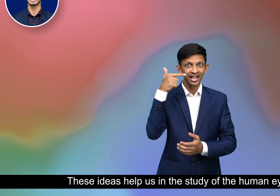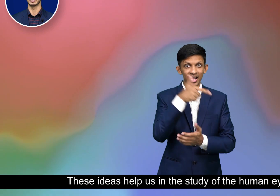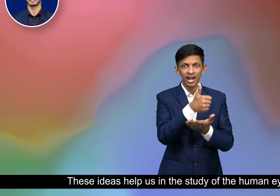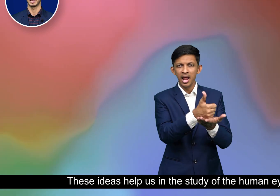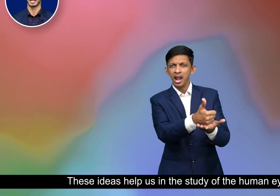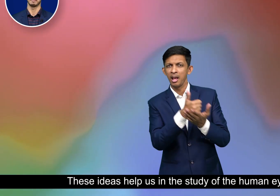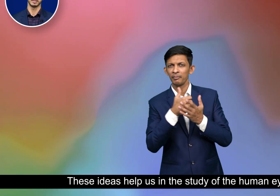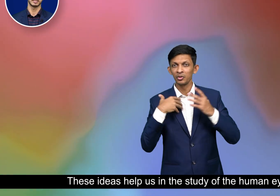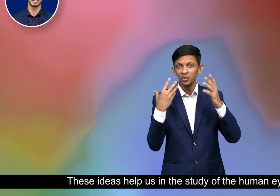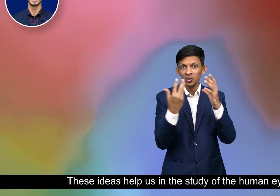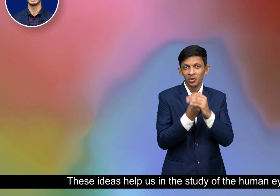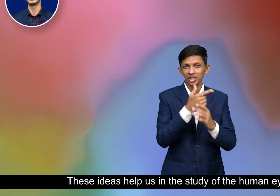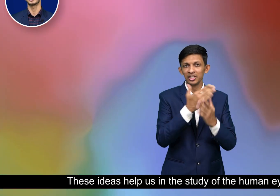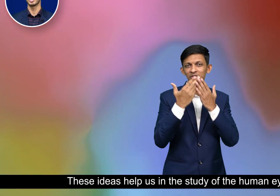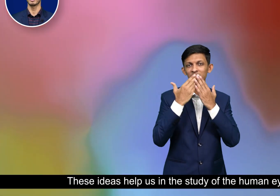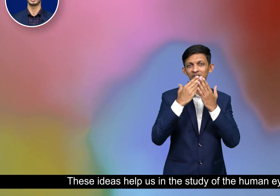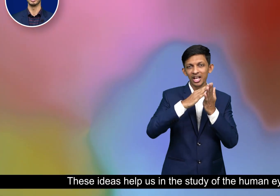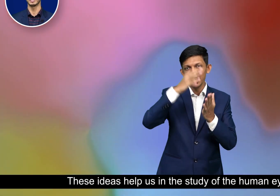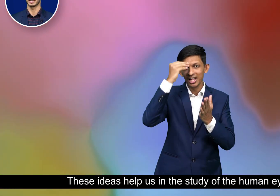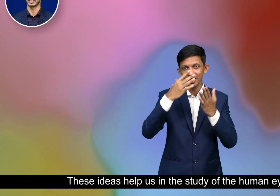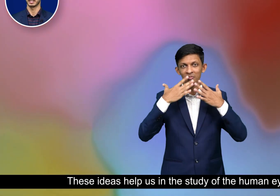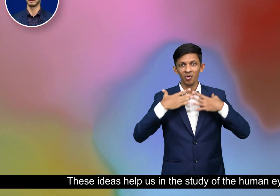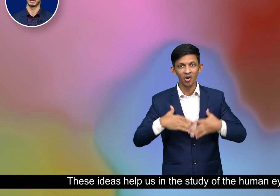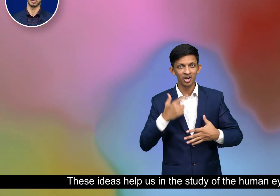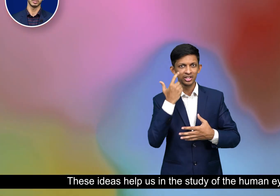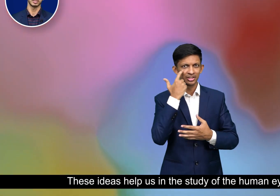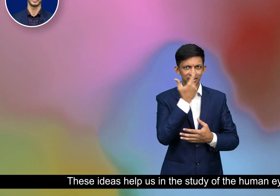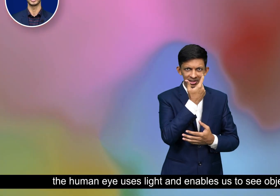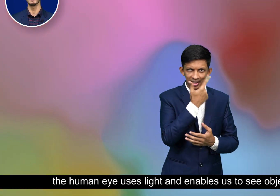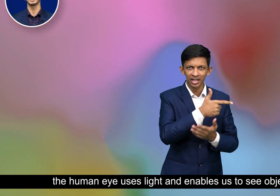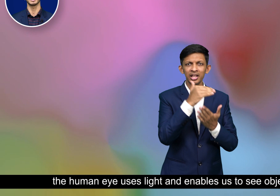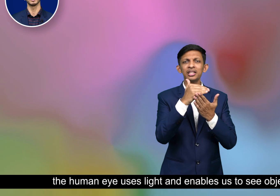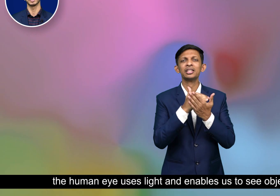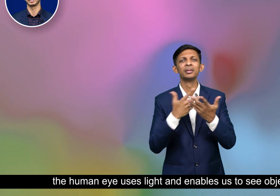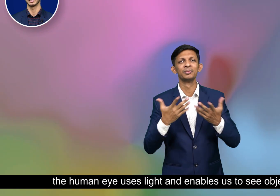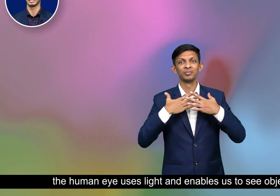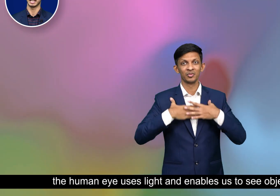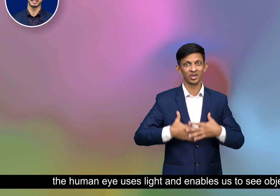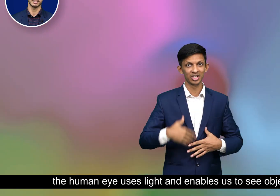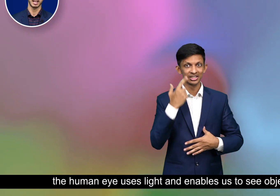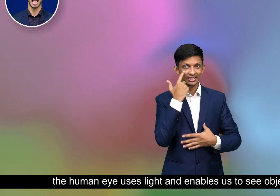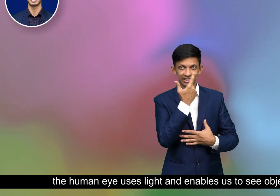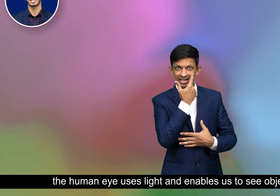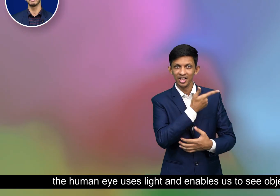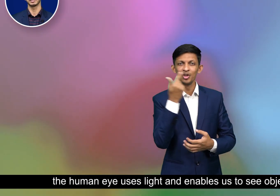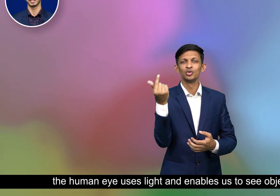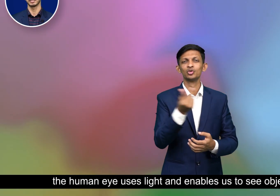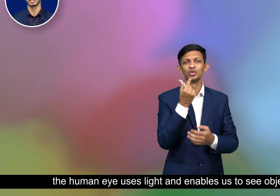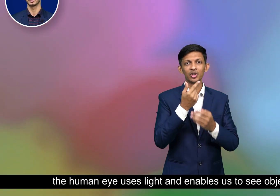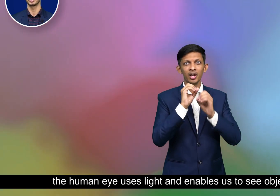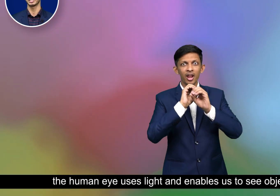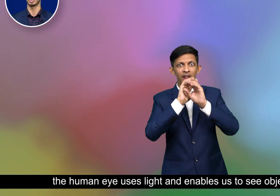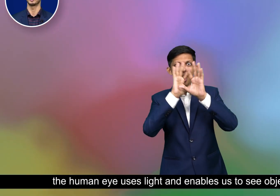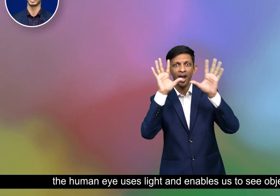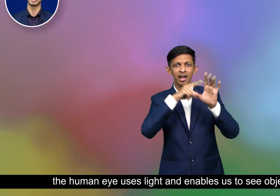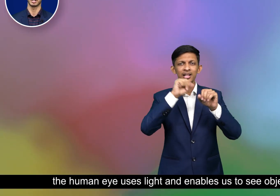These ideas help us in the study of the human eye because the human eye uses light and enables us